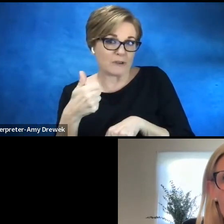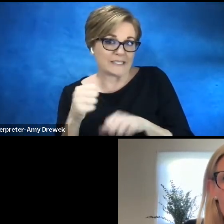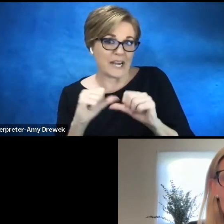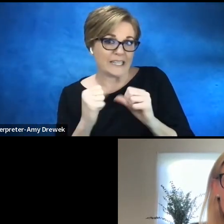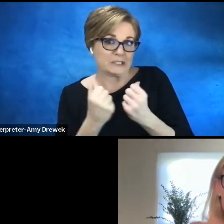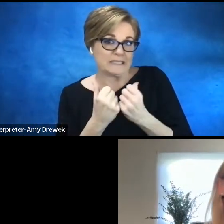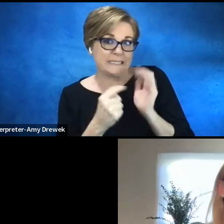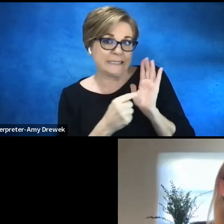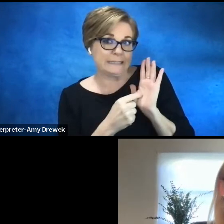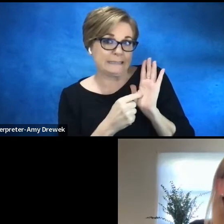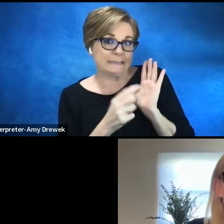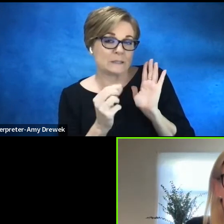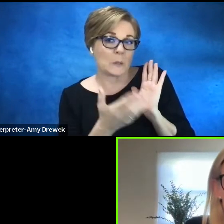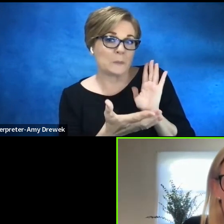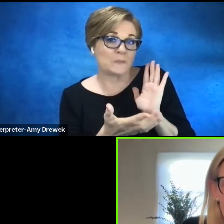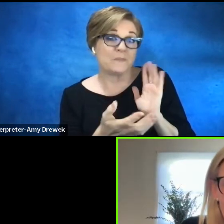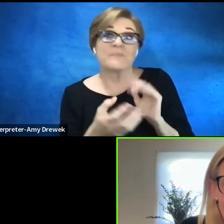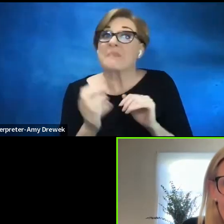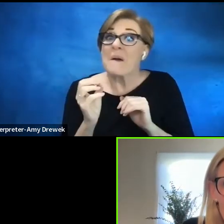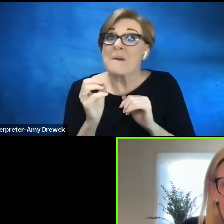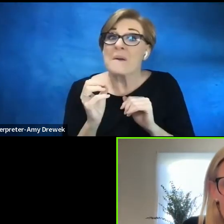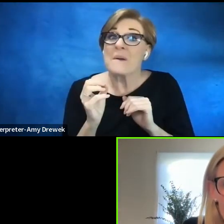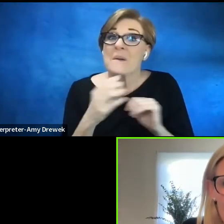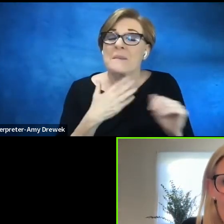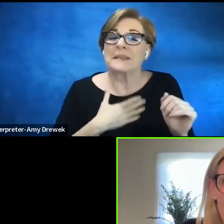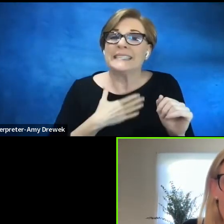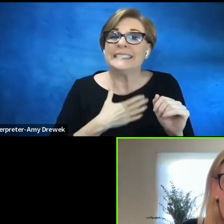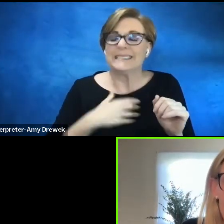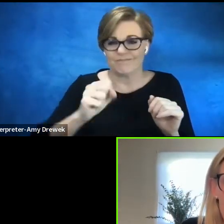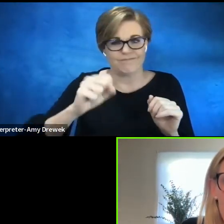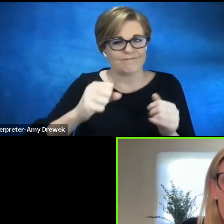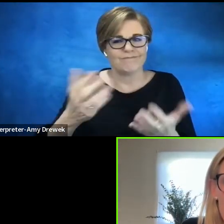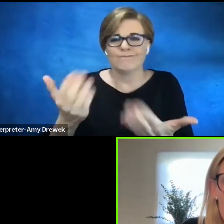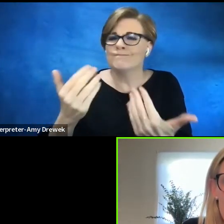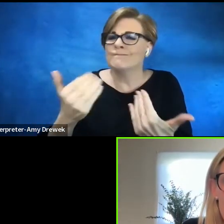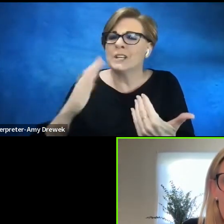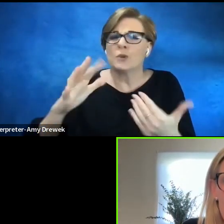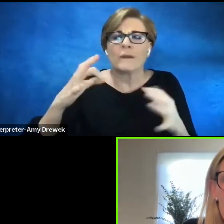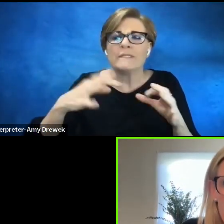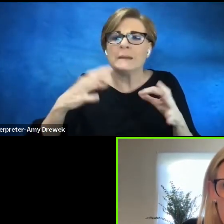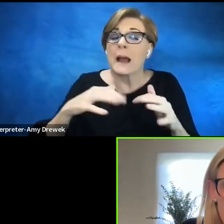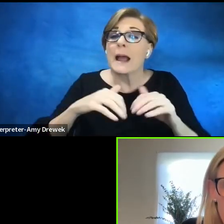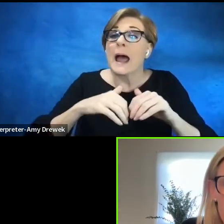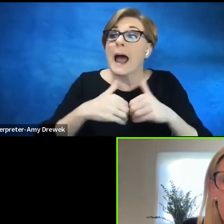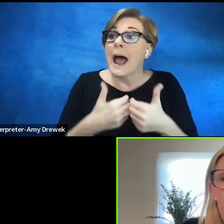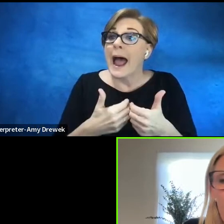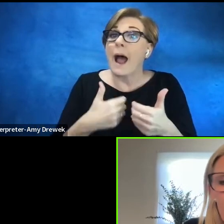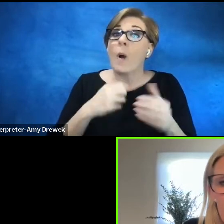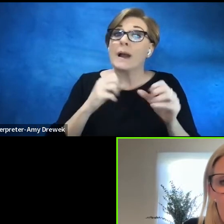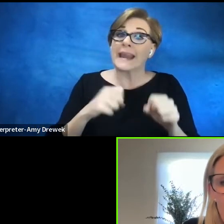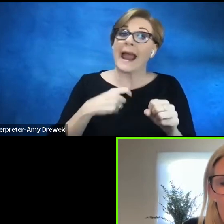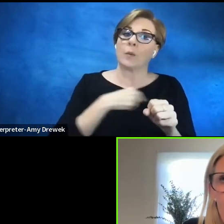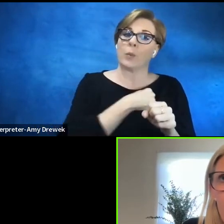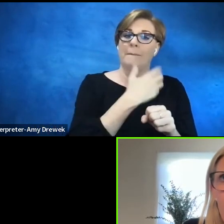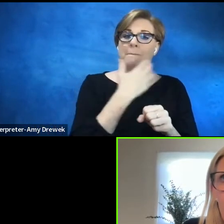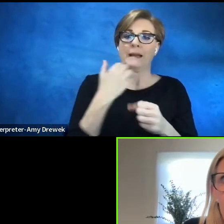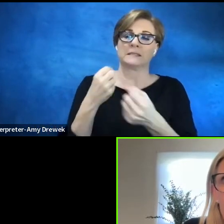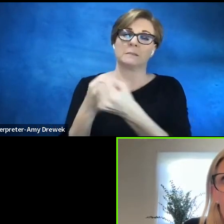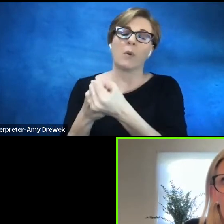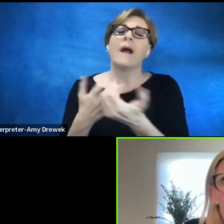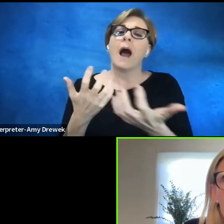dashboard. So I would love to speak. Well, yes, please. I would love your feedback on how we could best be supportive. You know, I'll just add